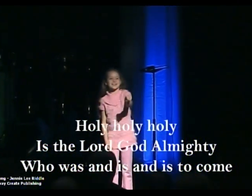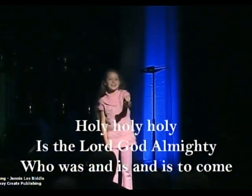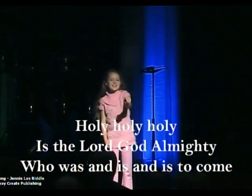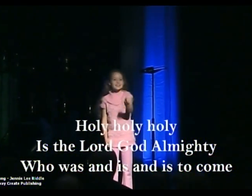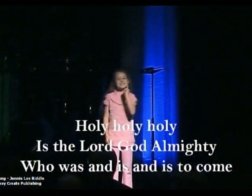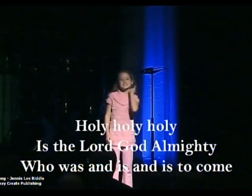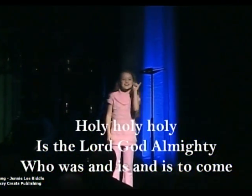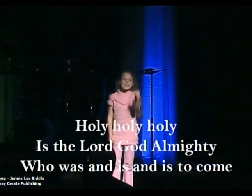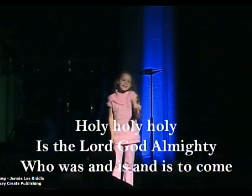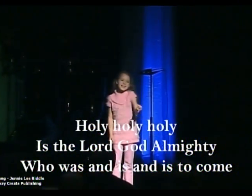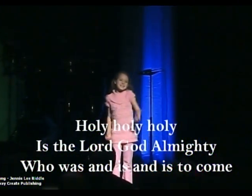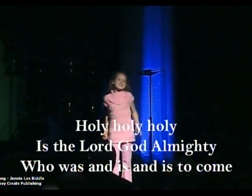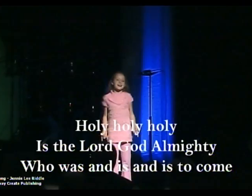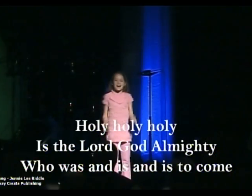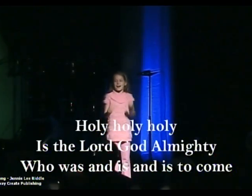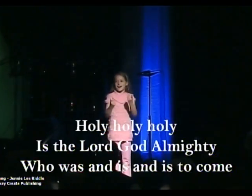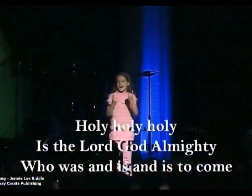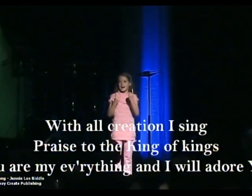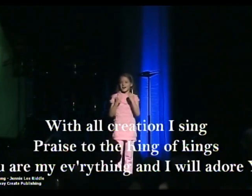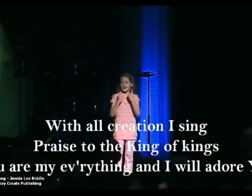and is and is to come